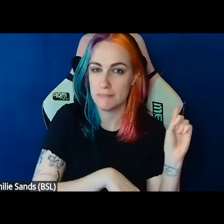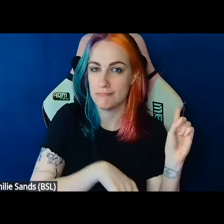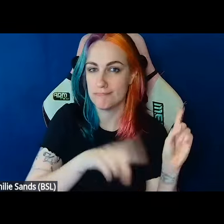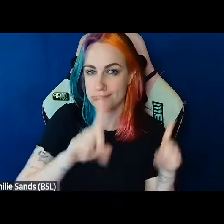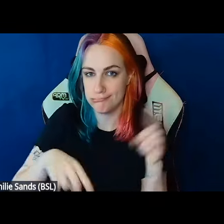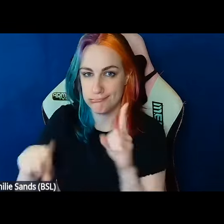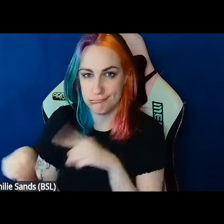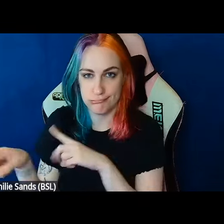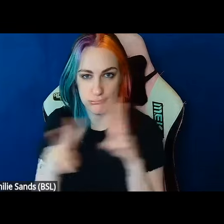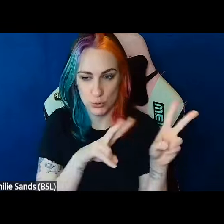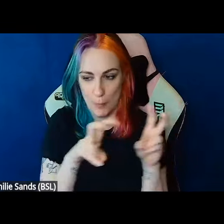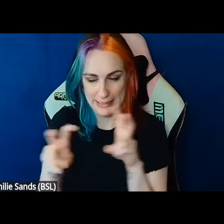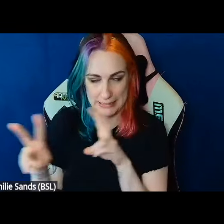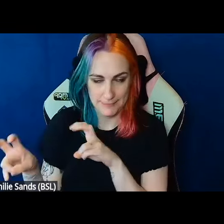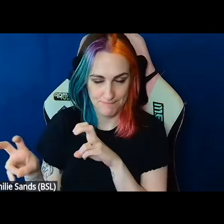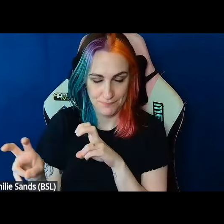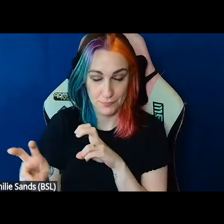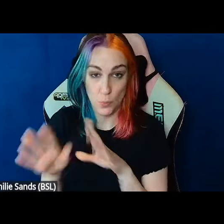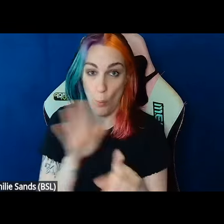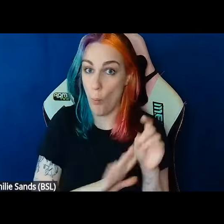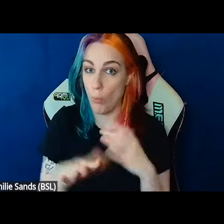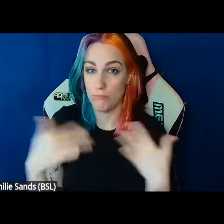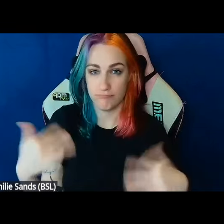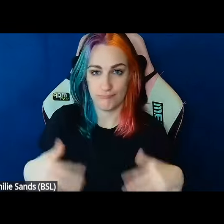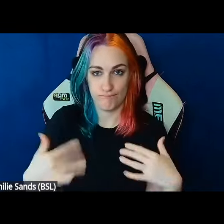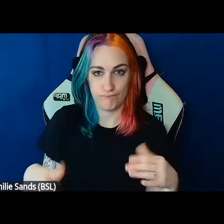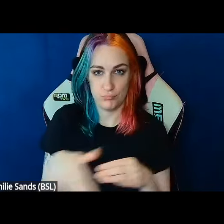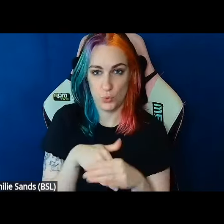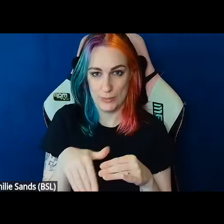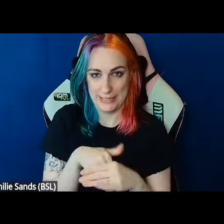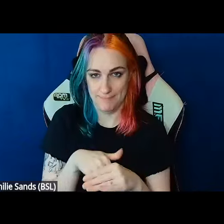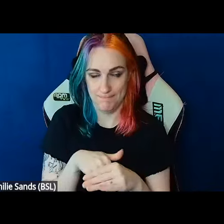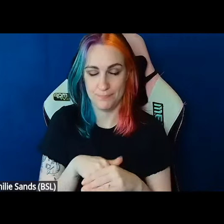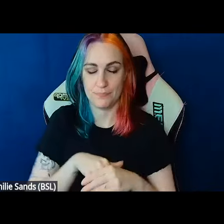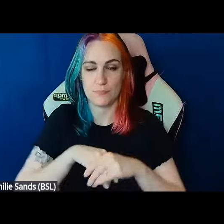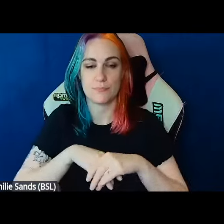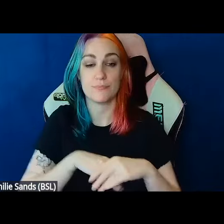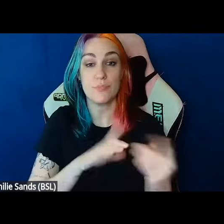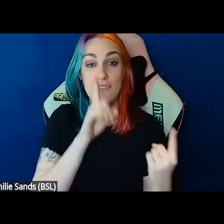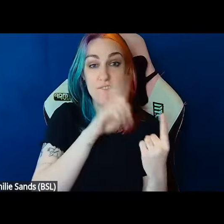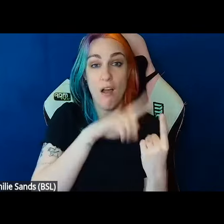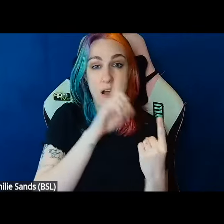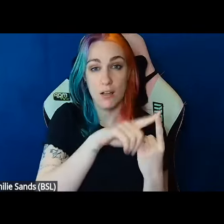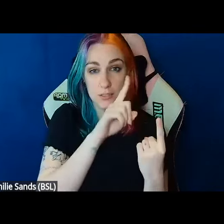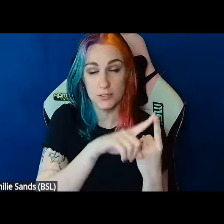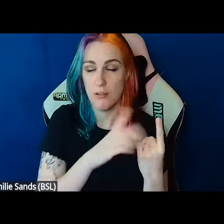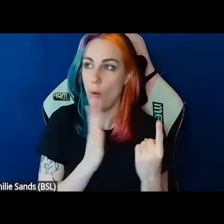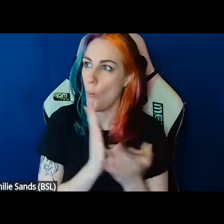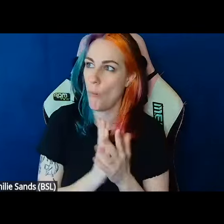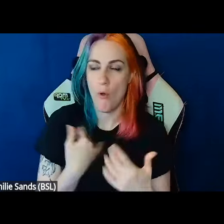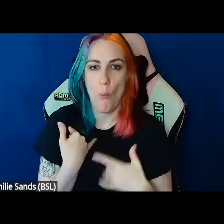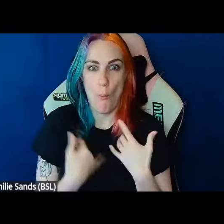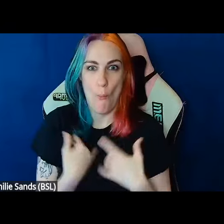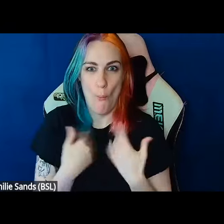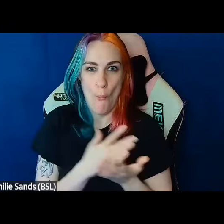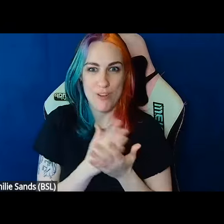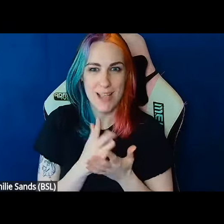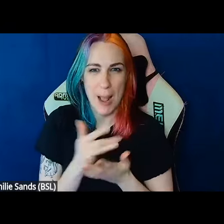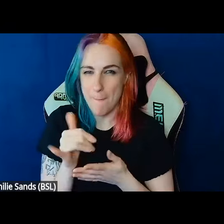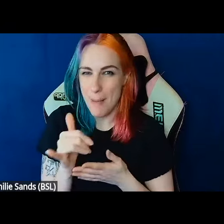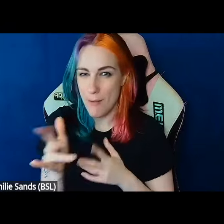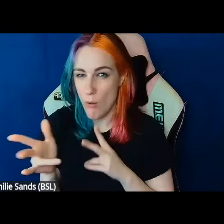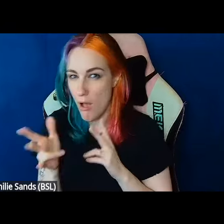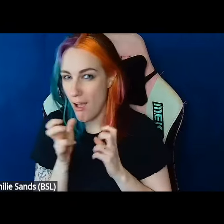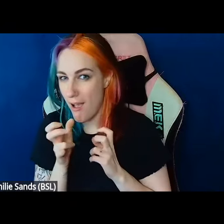of topics, all amazing content. Now, the first one I'm really excited to share because you may have got to hear about a game